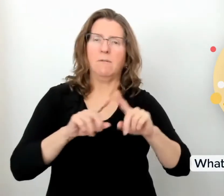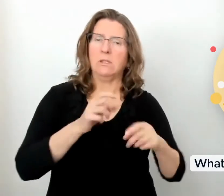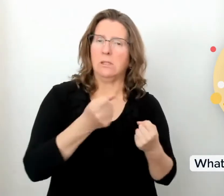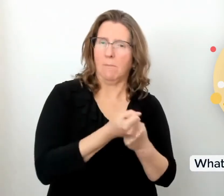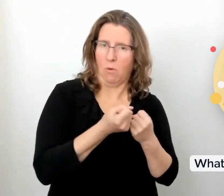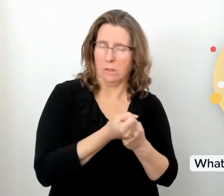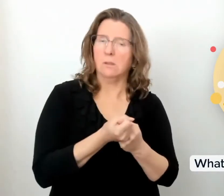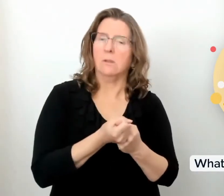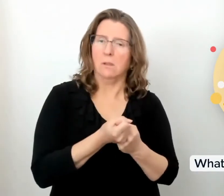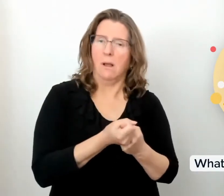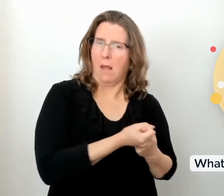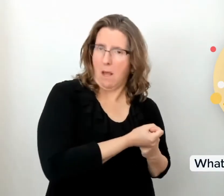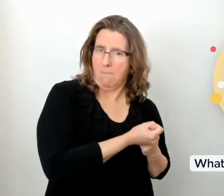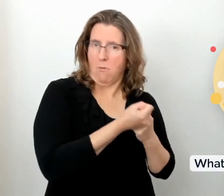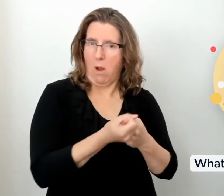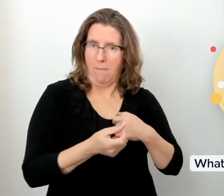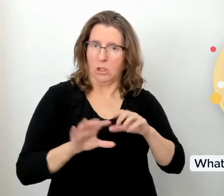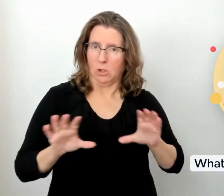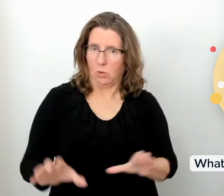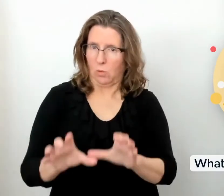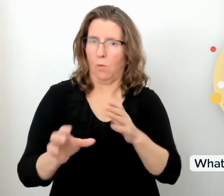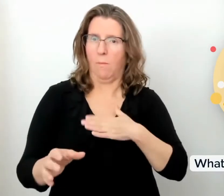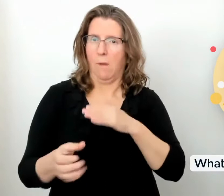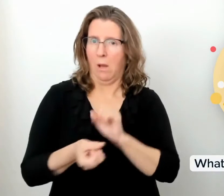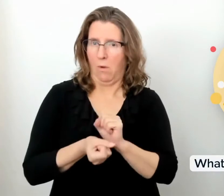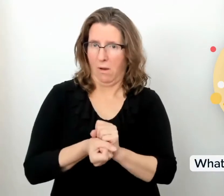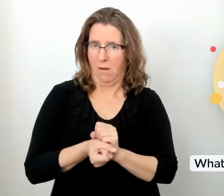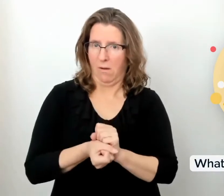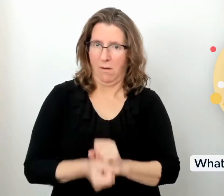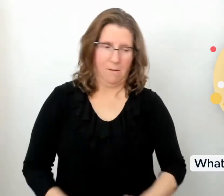supports in order to get my work done.